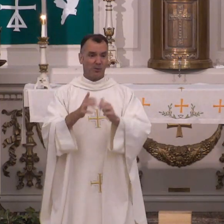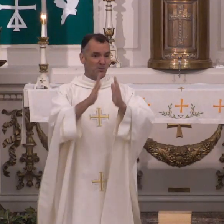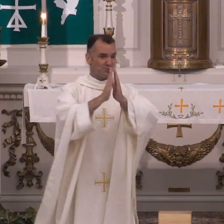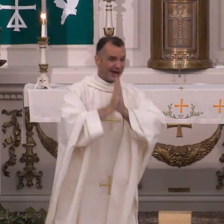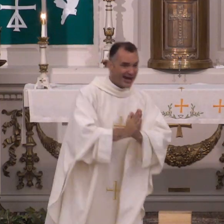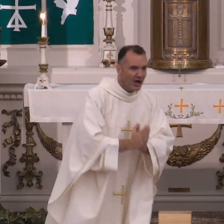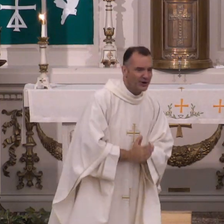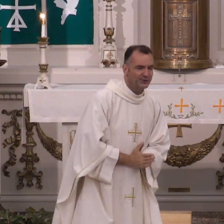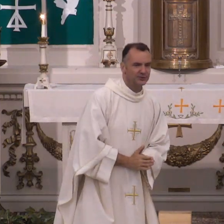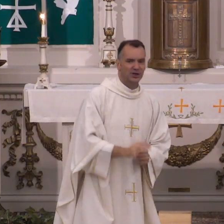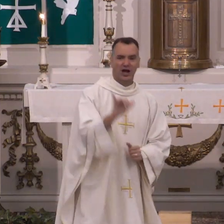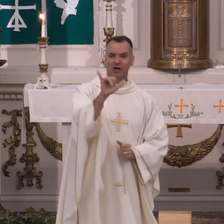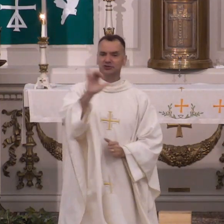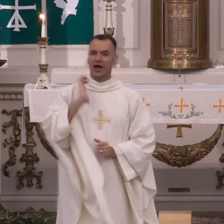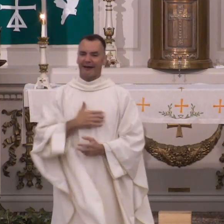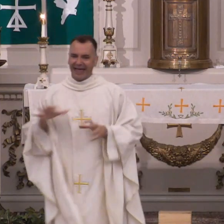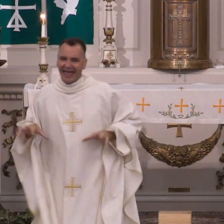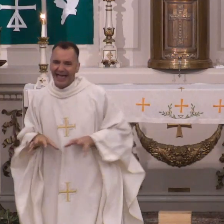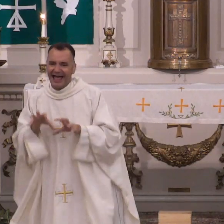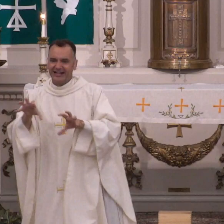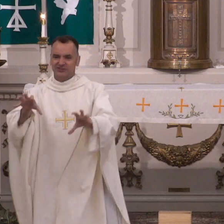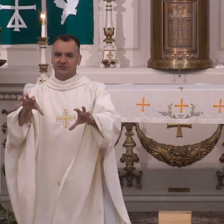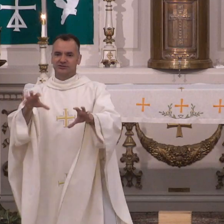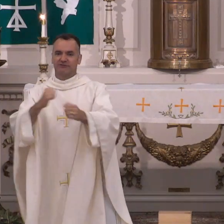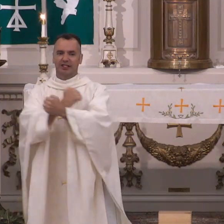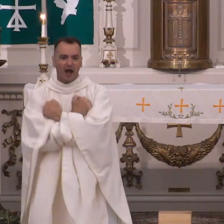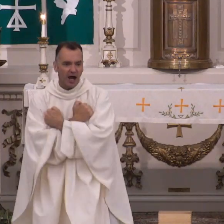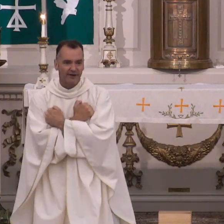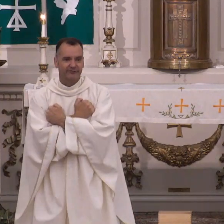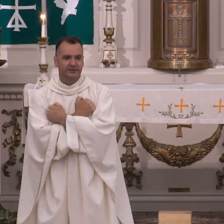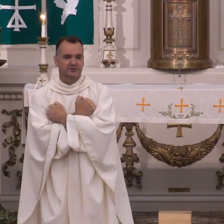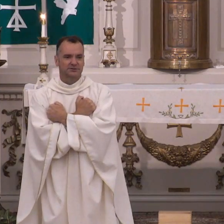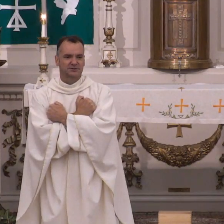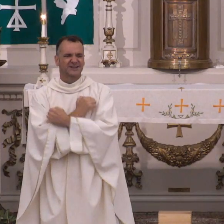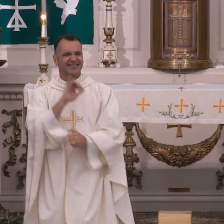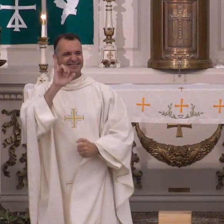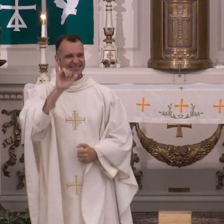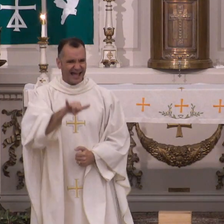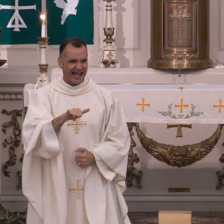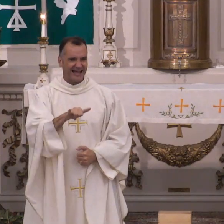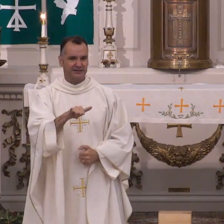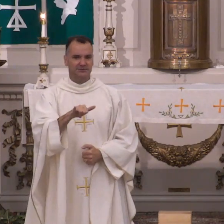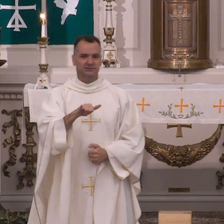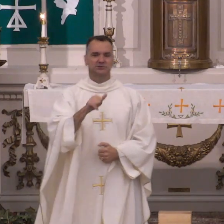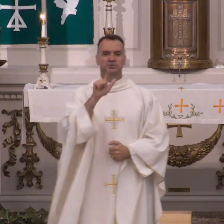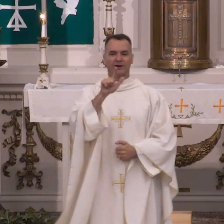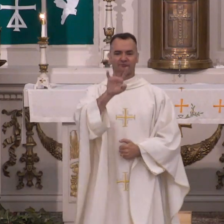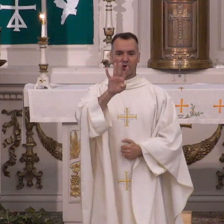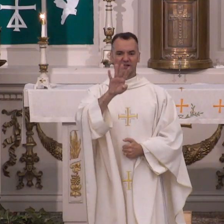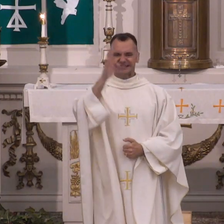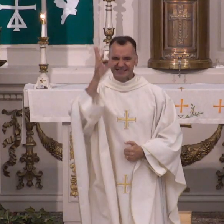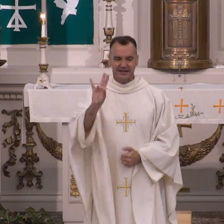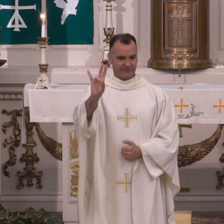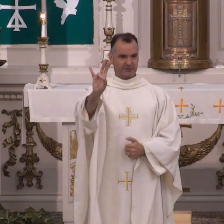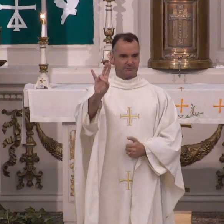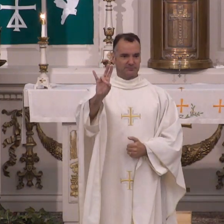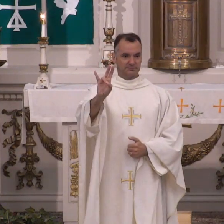We can talk to God any time of day through prayer, in our actions, and in our love. God is